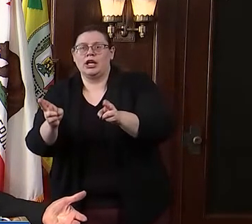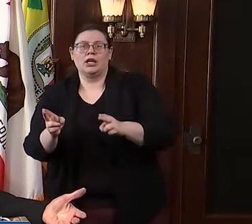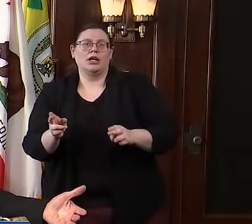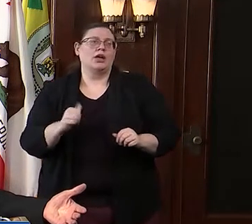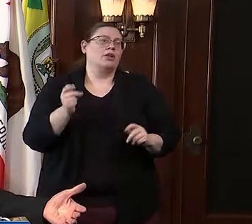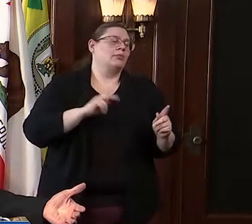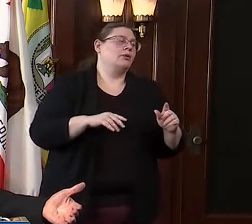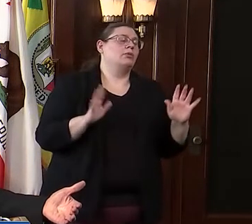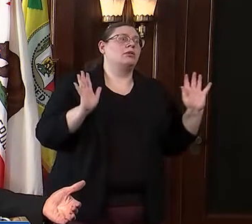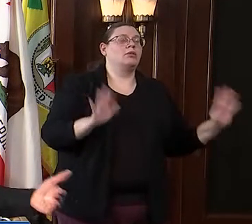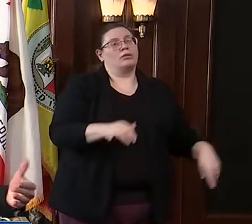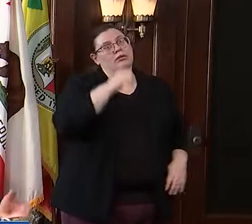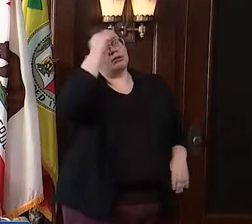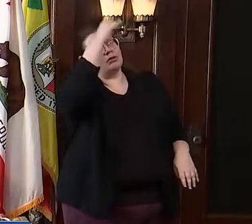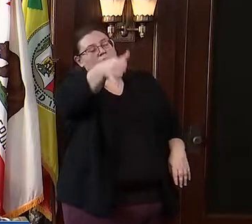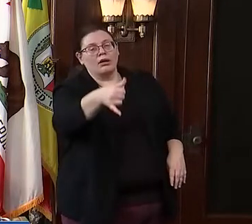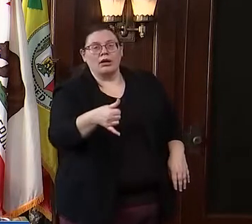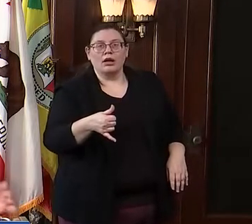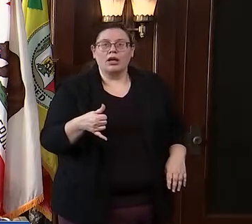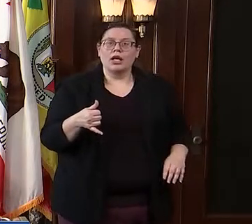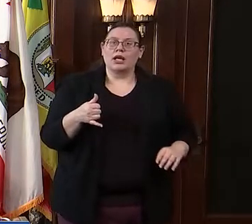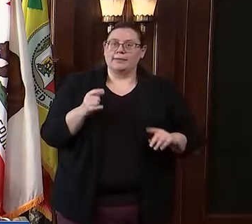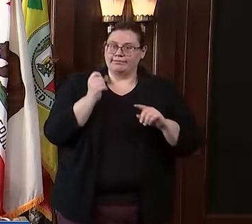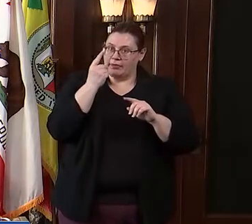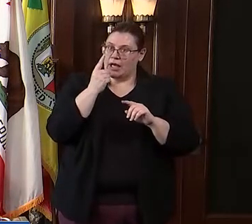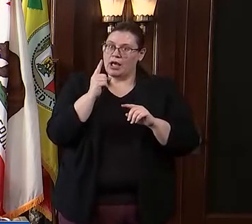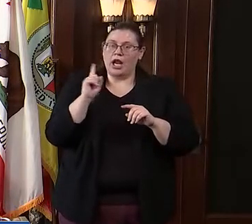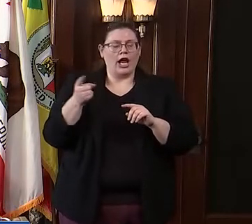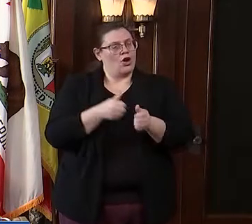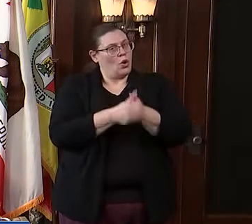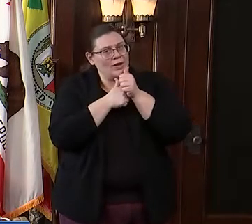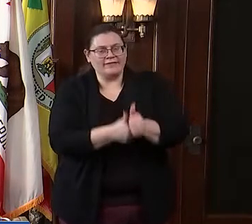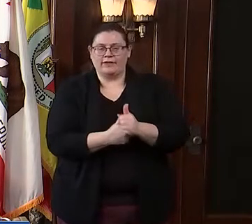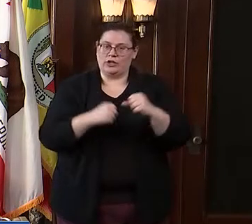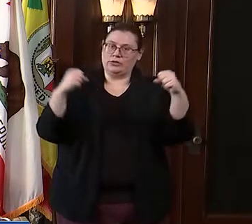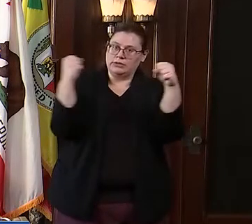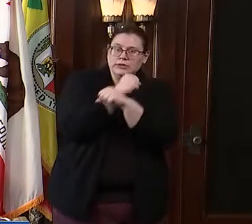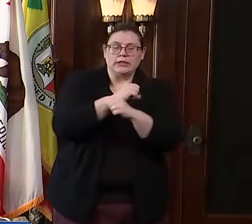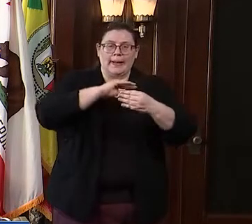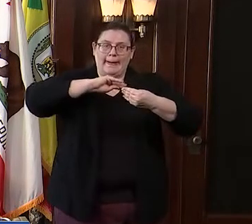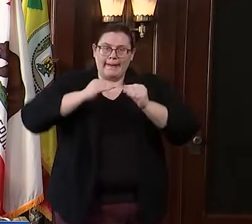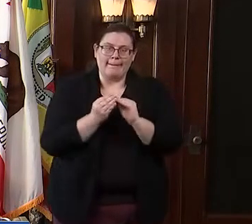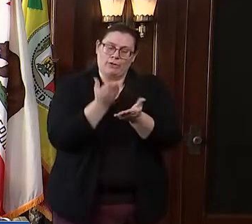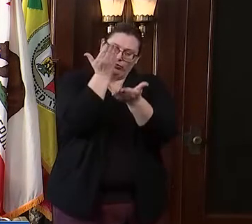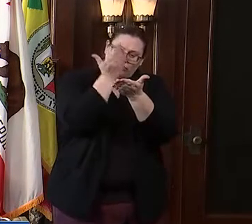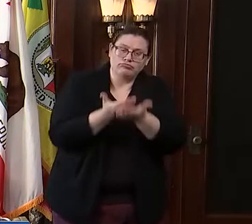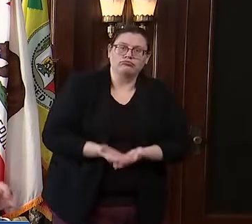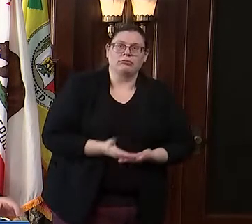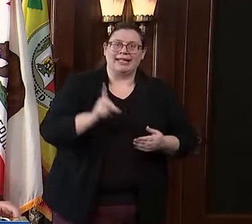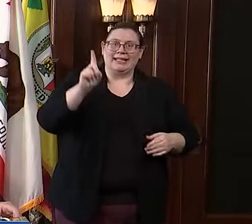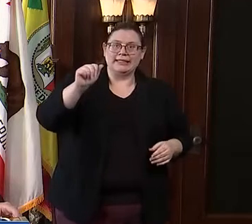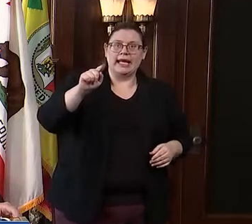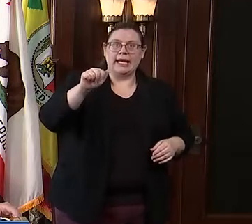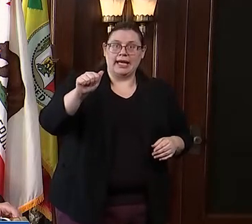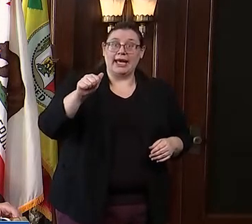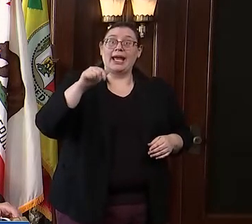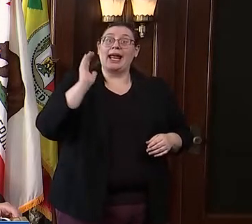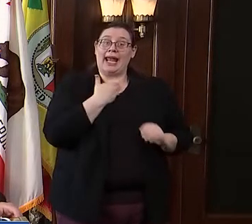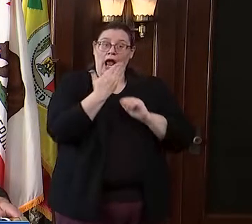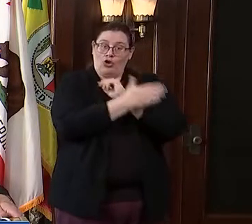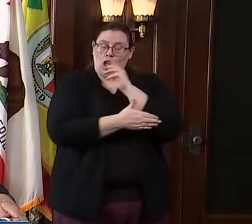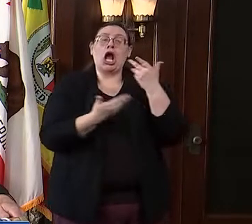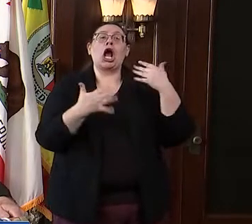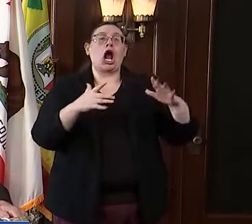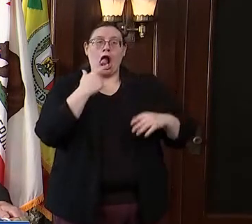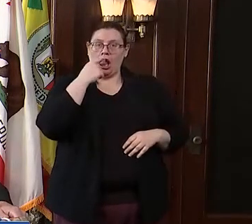slow. But I'm always guided by this data. And our data shows that our county has met the criteria to move